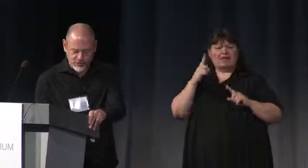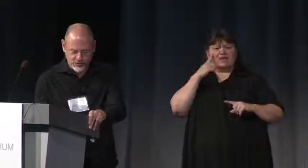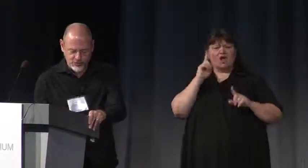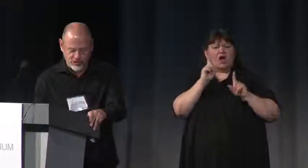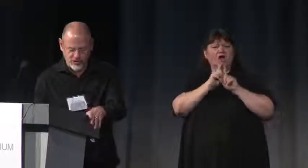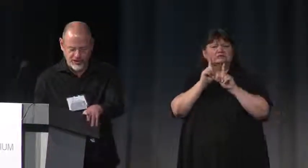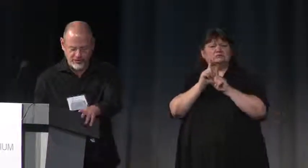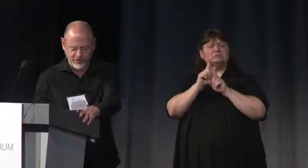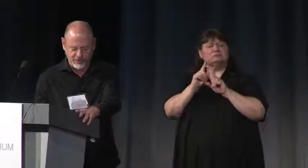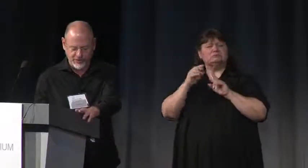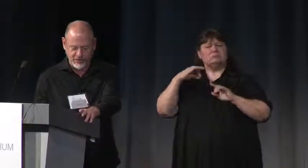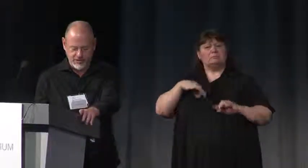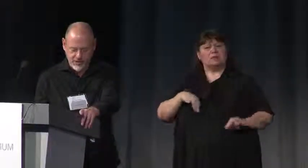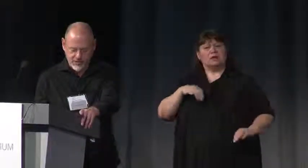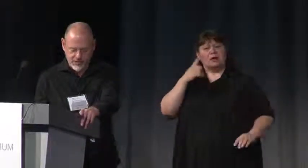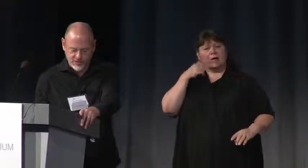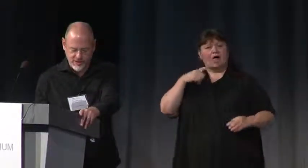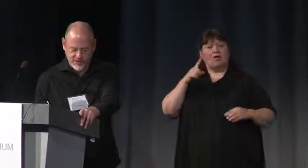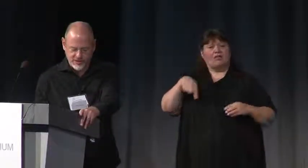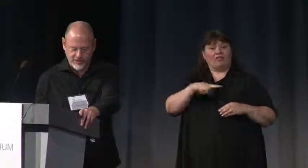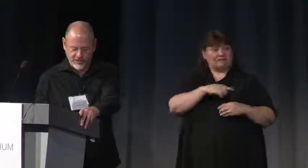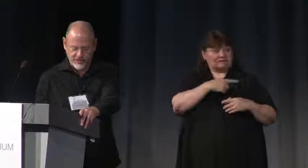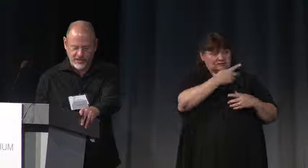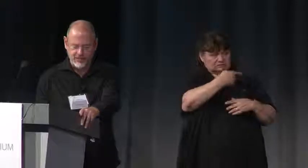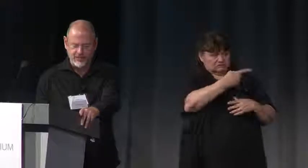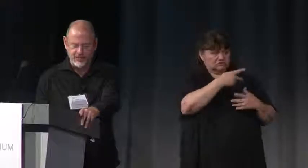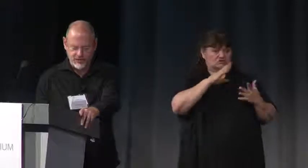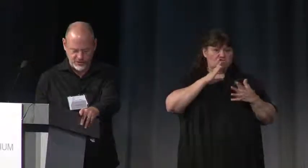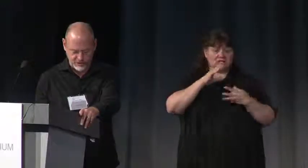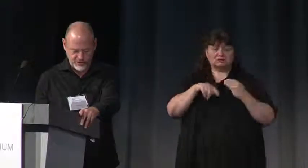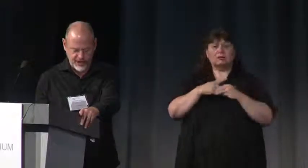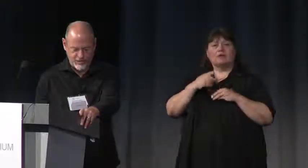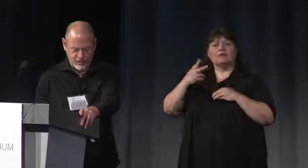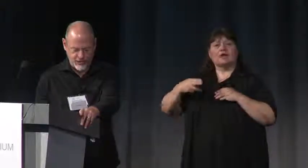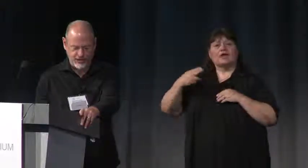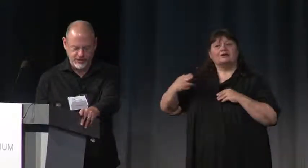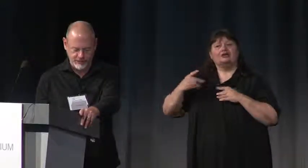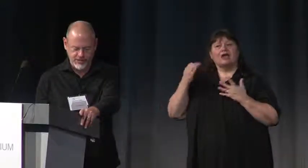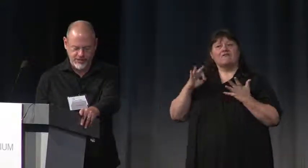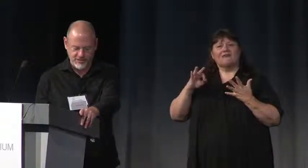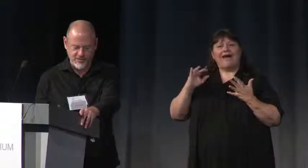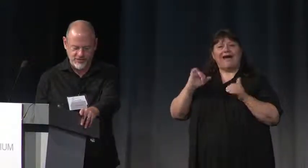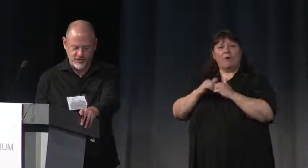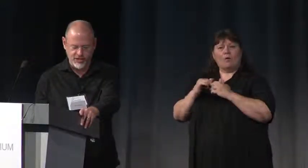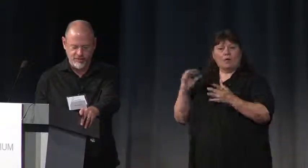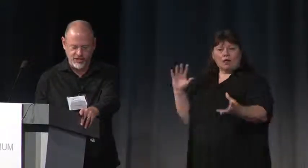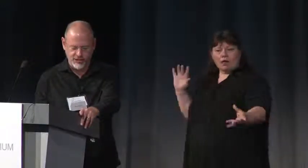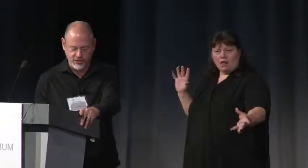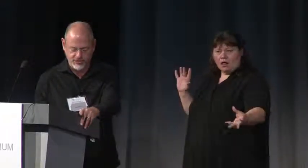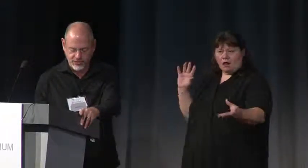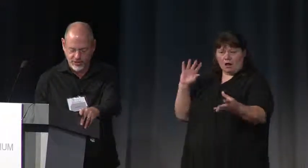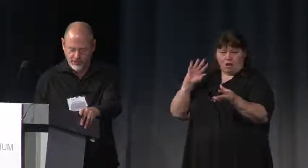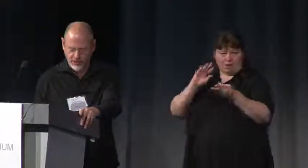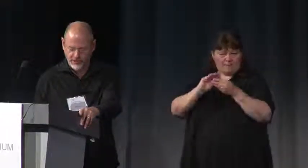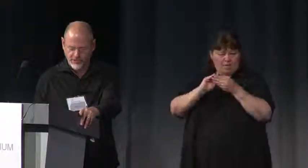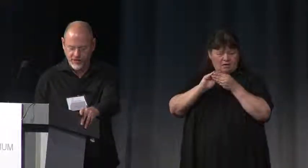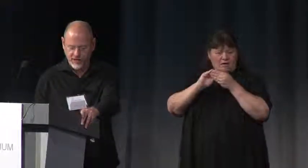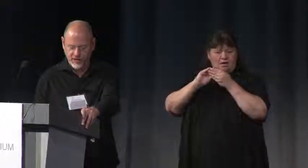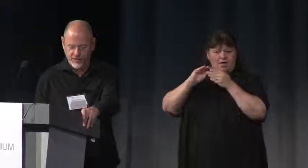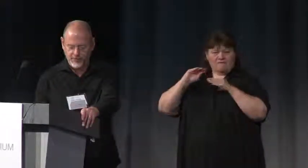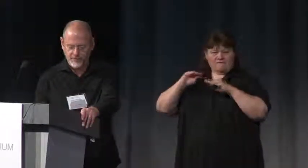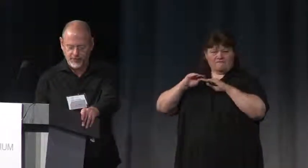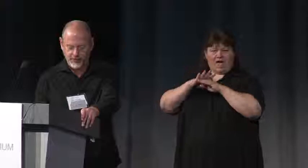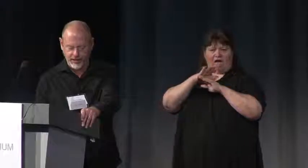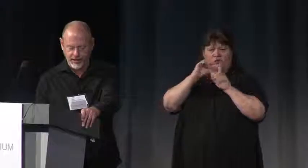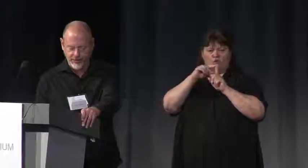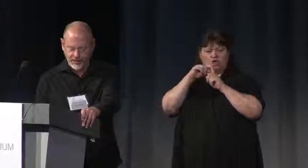also been useful about these talks is the way that they've given us a history for that breaching that resonance does across the subjective and the objective,